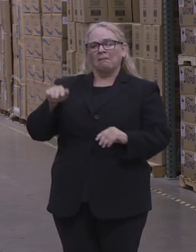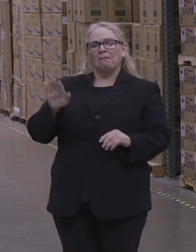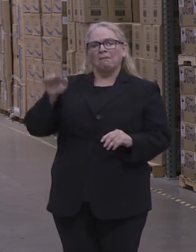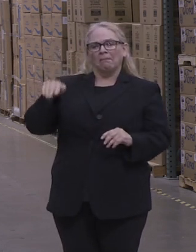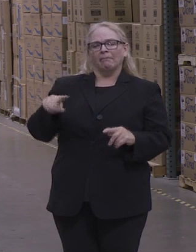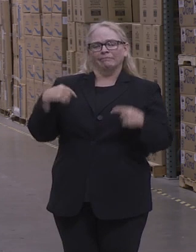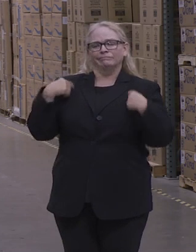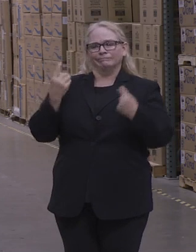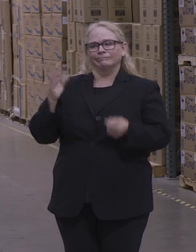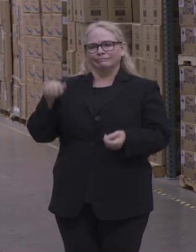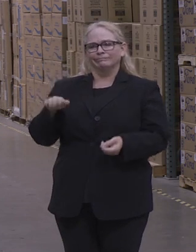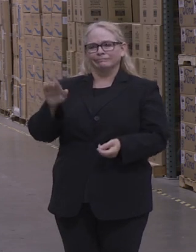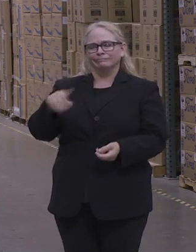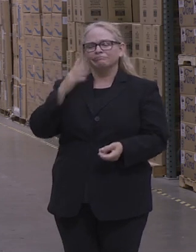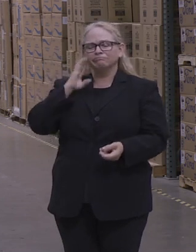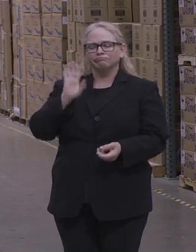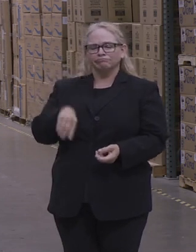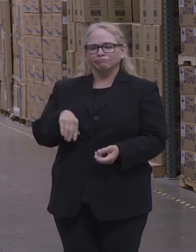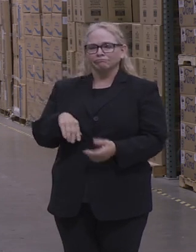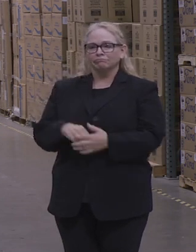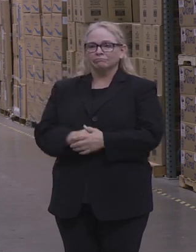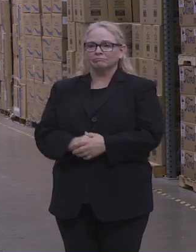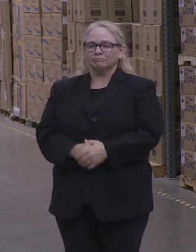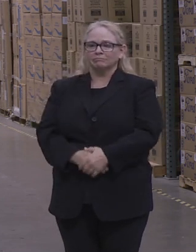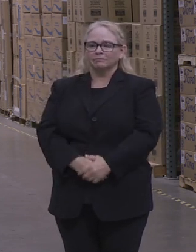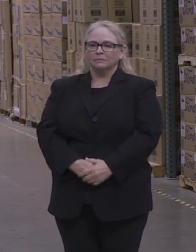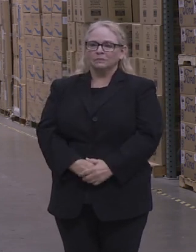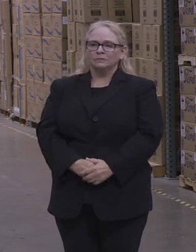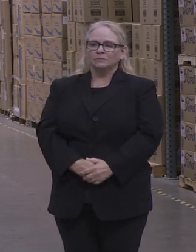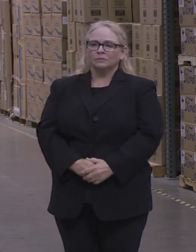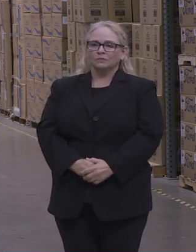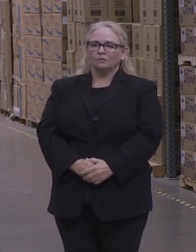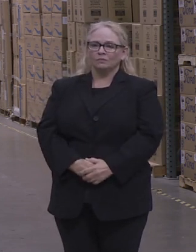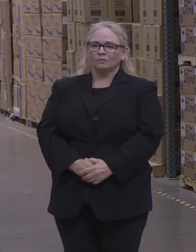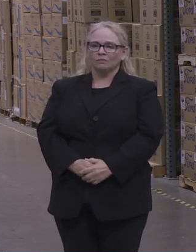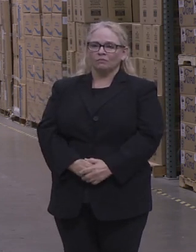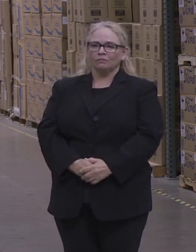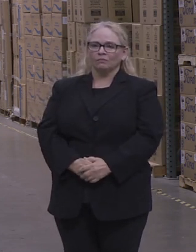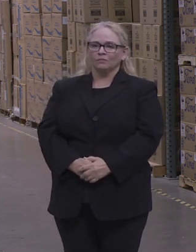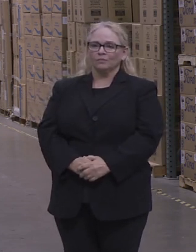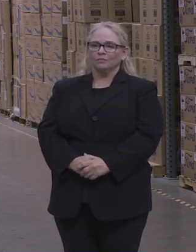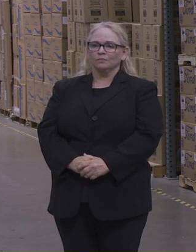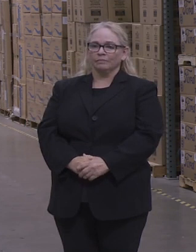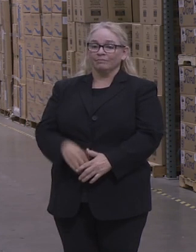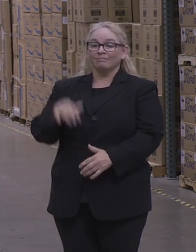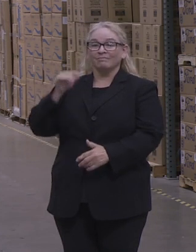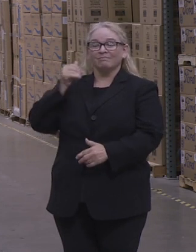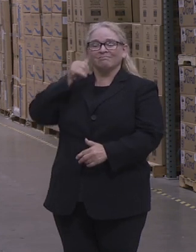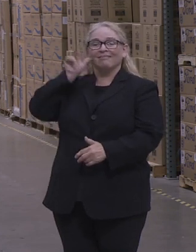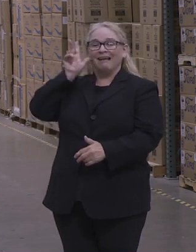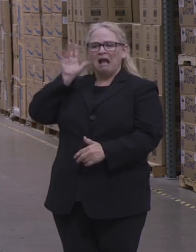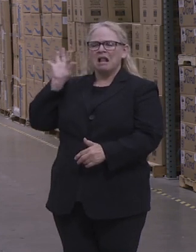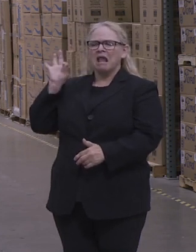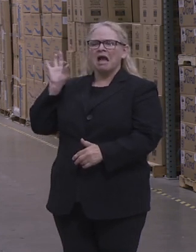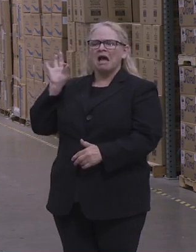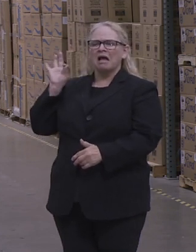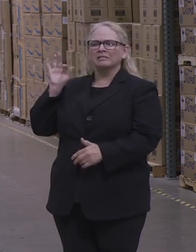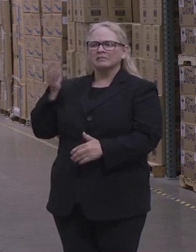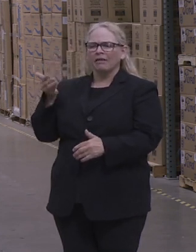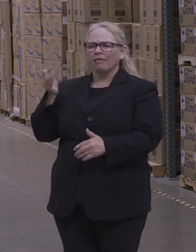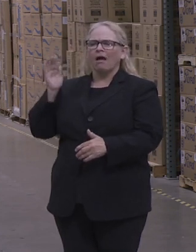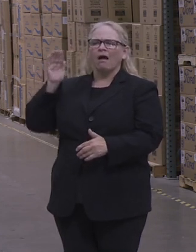recognized, we were reconciling just 9 deaths, 9 families whose lives were torn